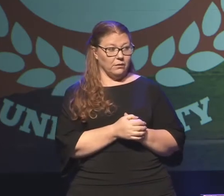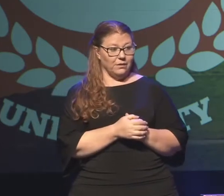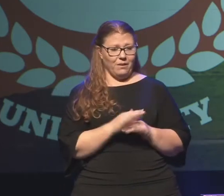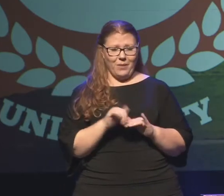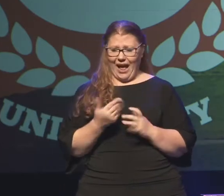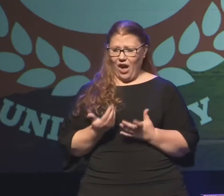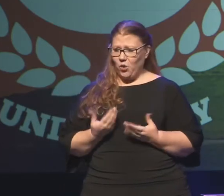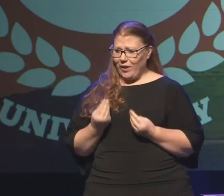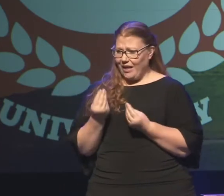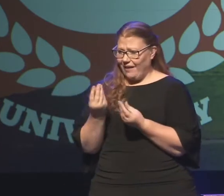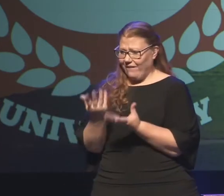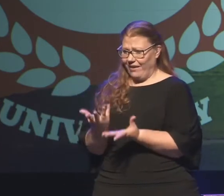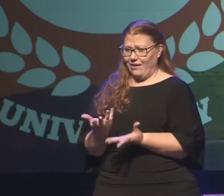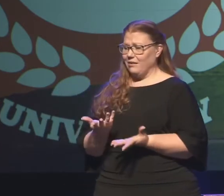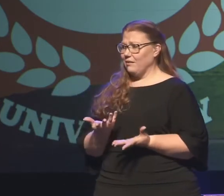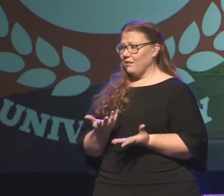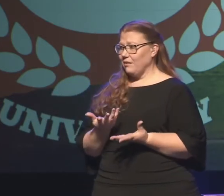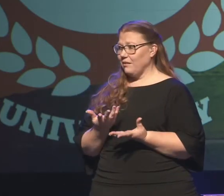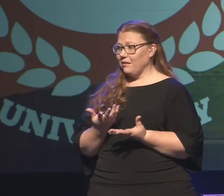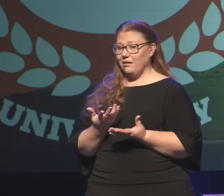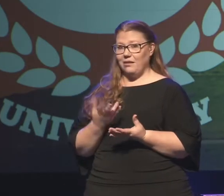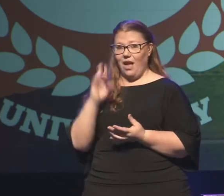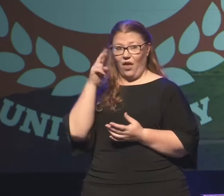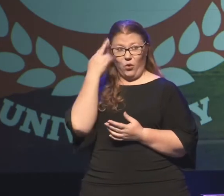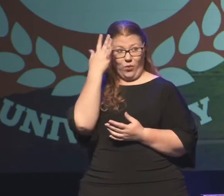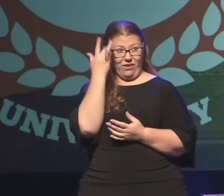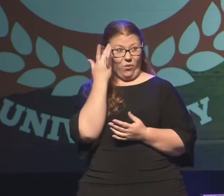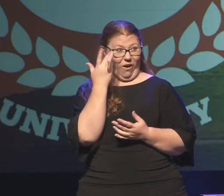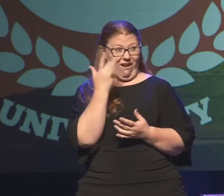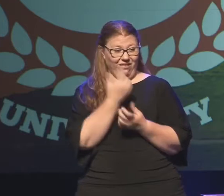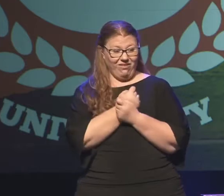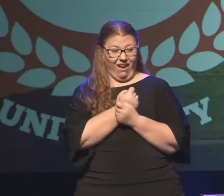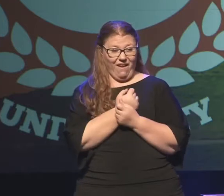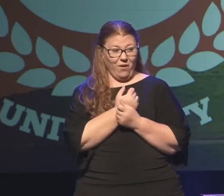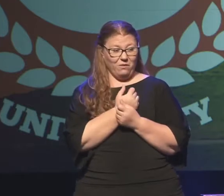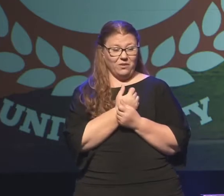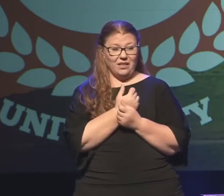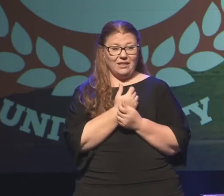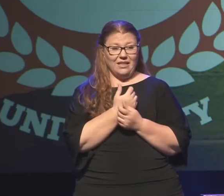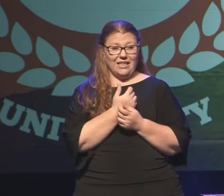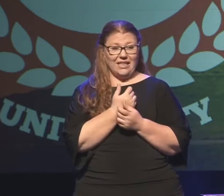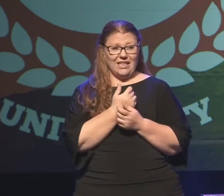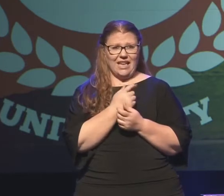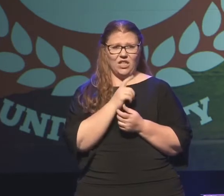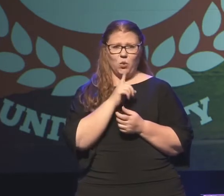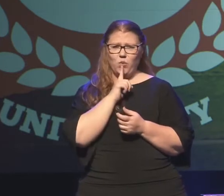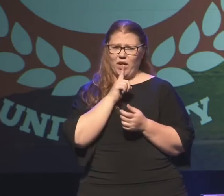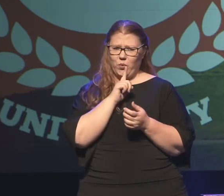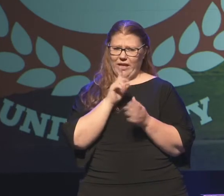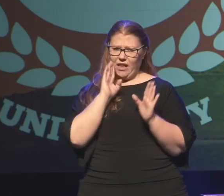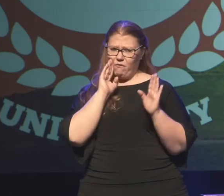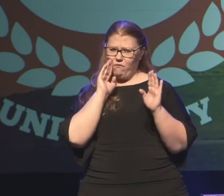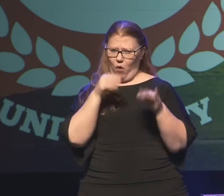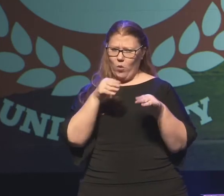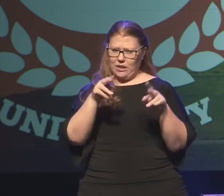How do we do it? And the reason why love is such a central issue in human